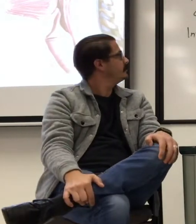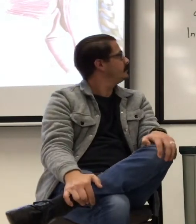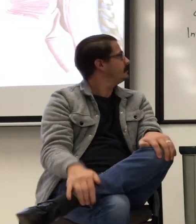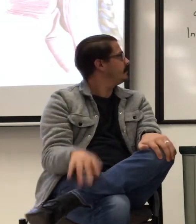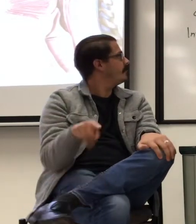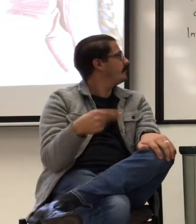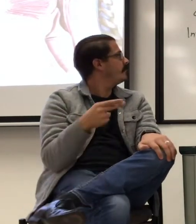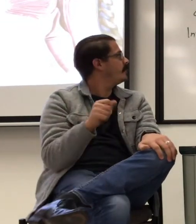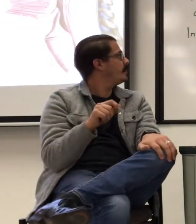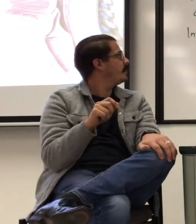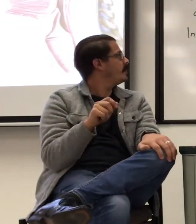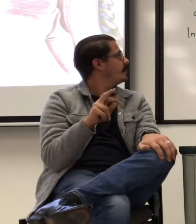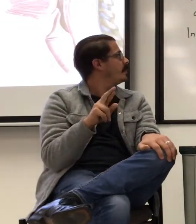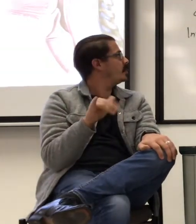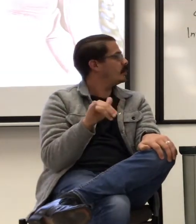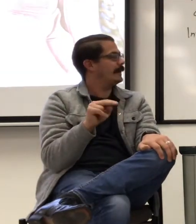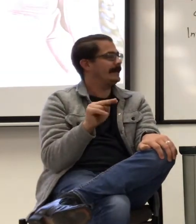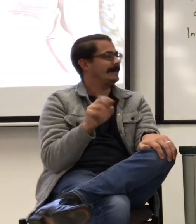Nasopharynx.